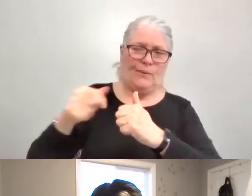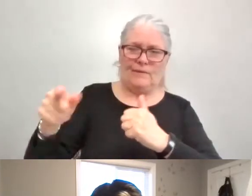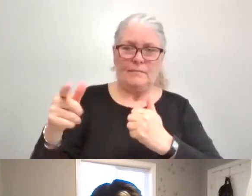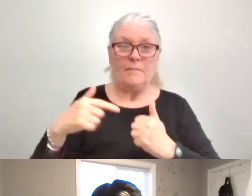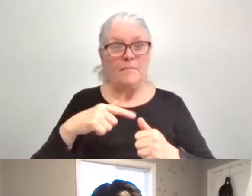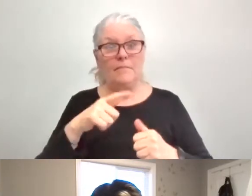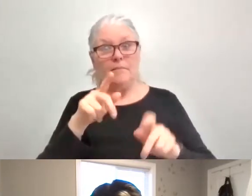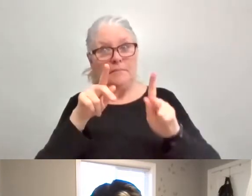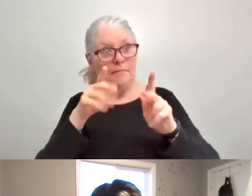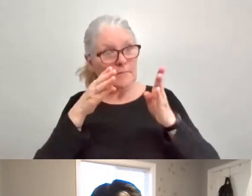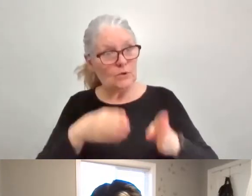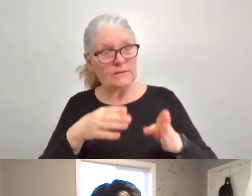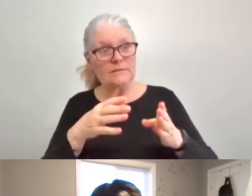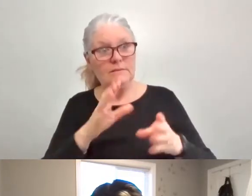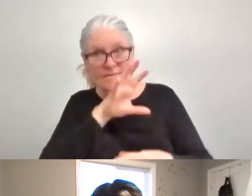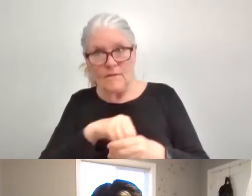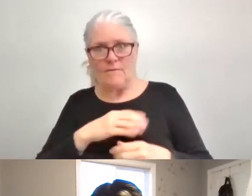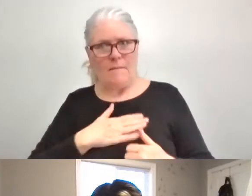life reflects that back to me,